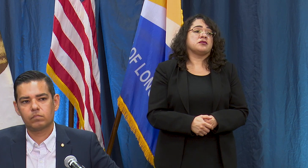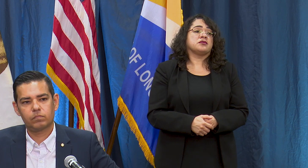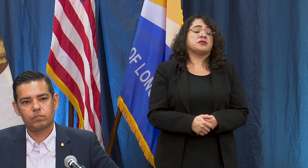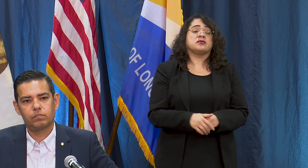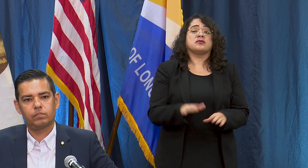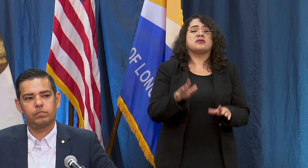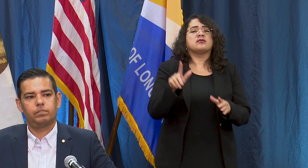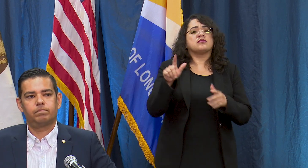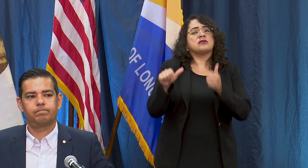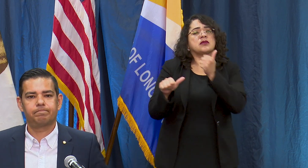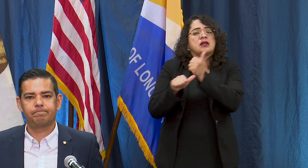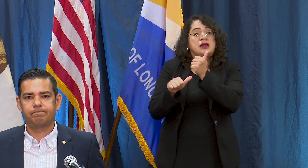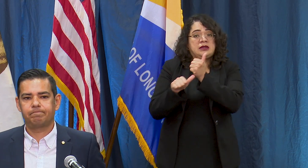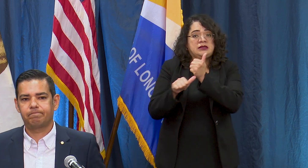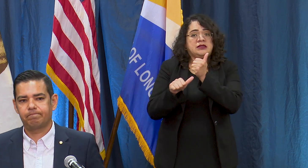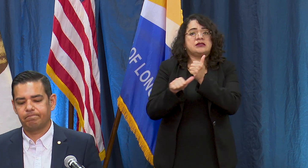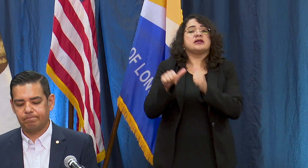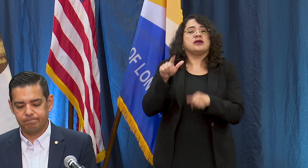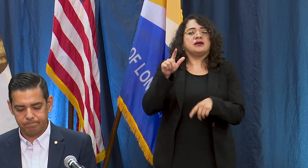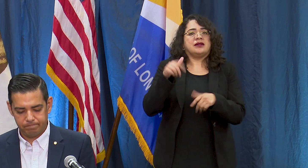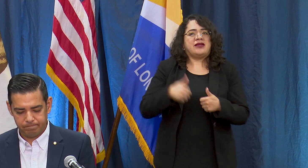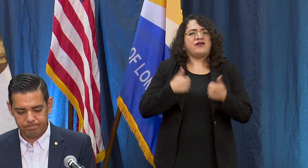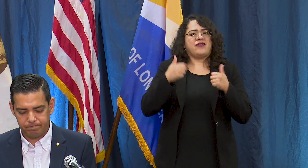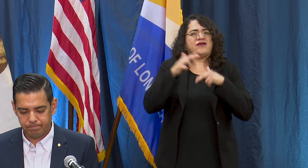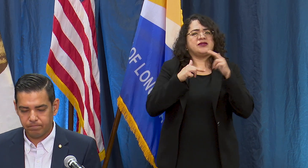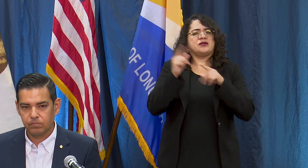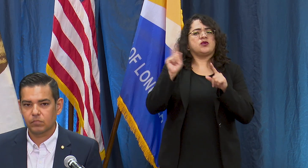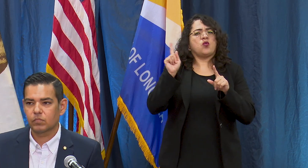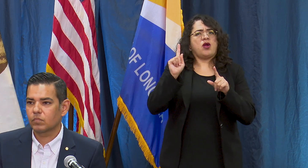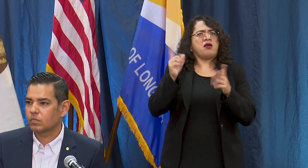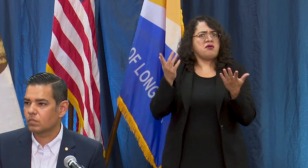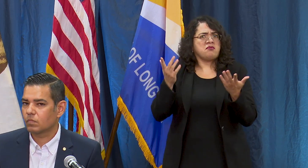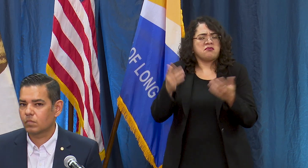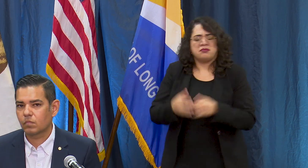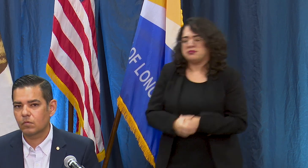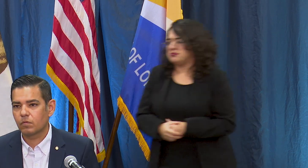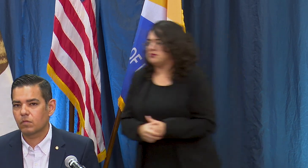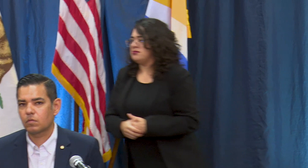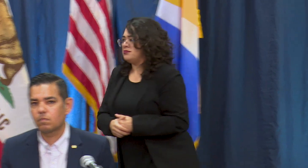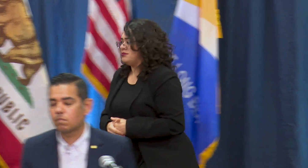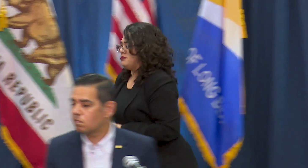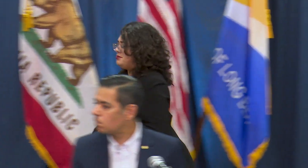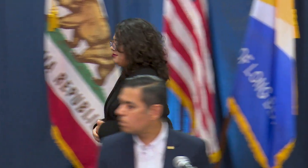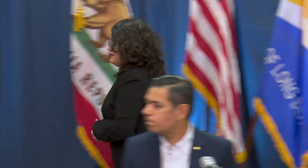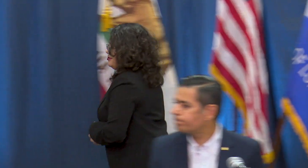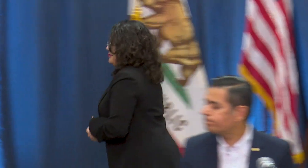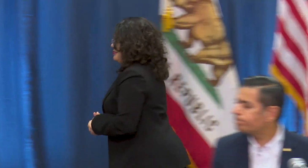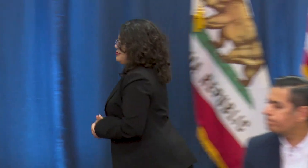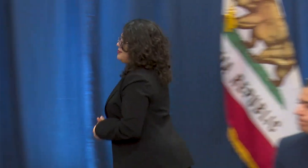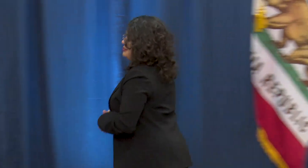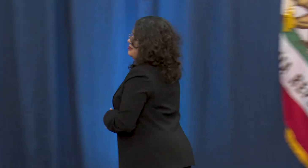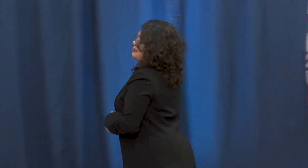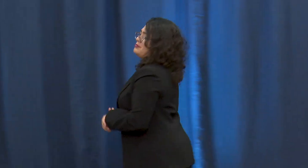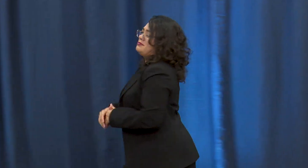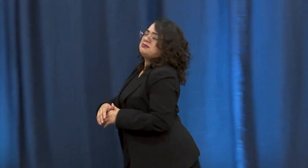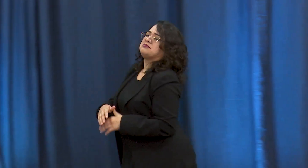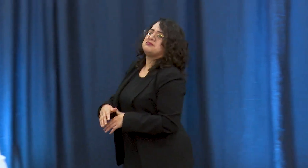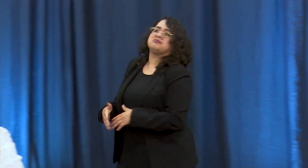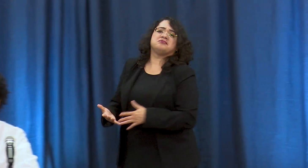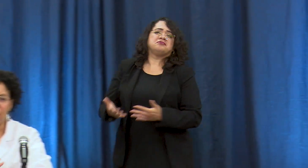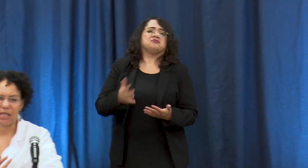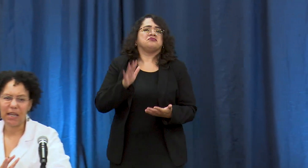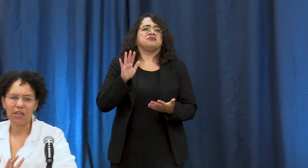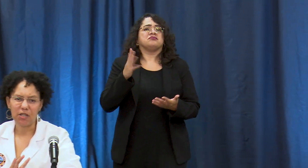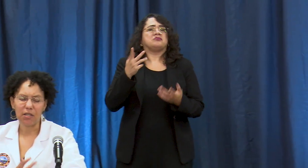facilities. When will they be open to visitors, and is there any other update? So there's been a lot of discussion